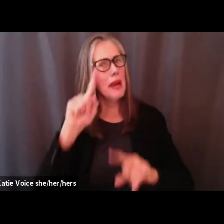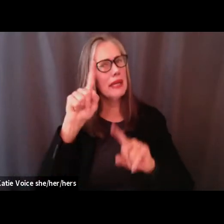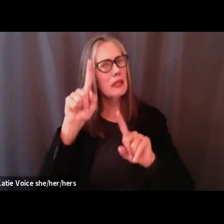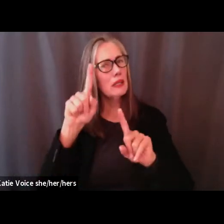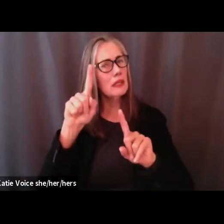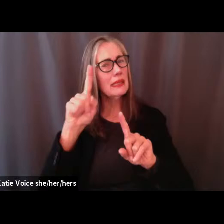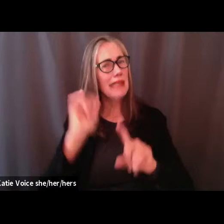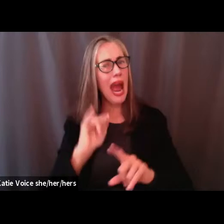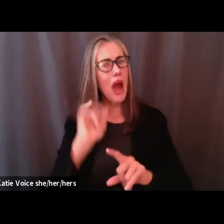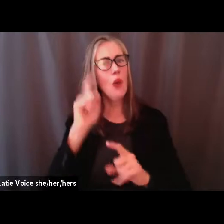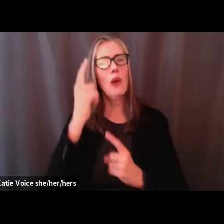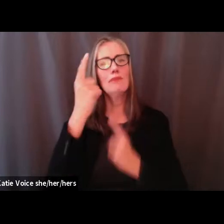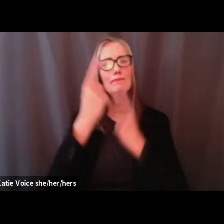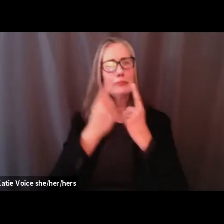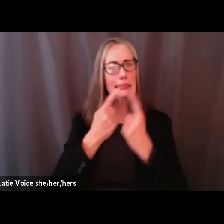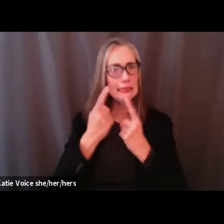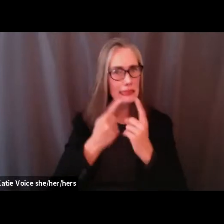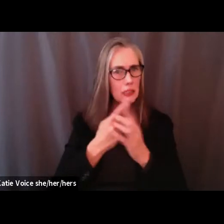there,